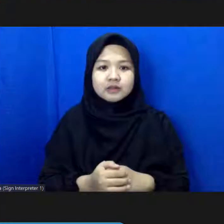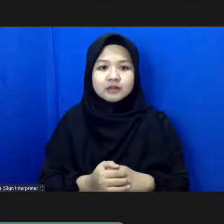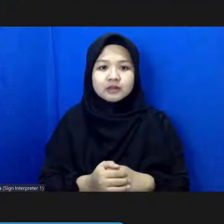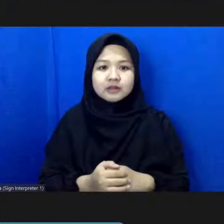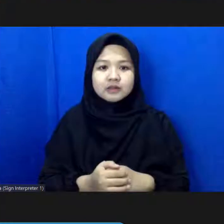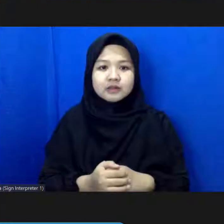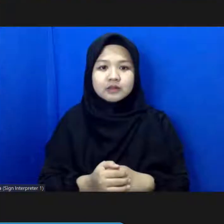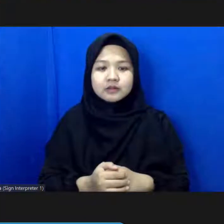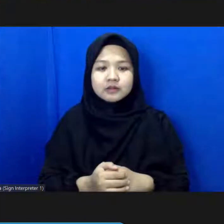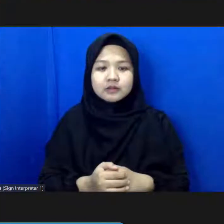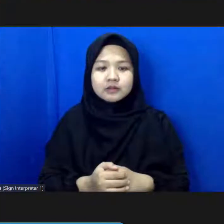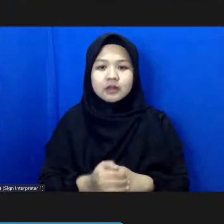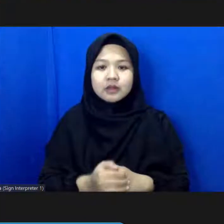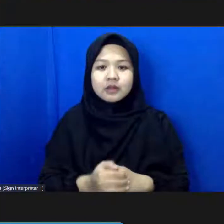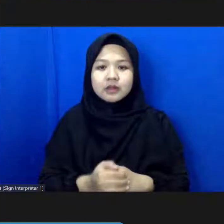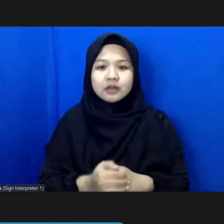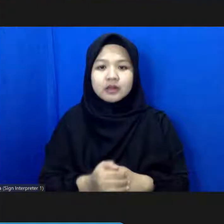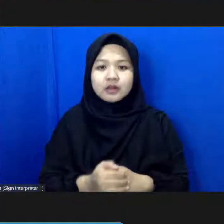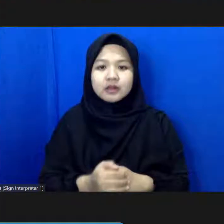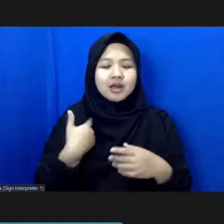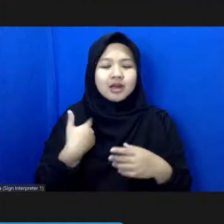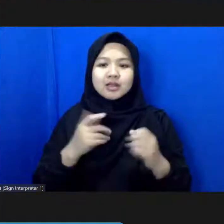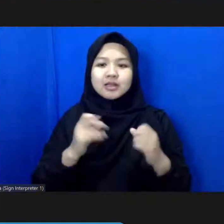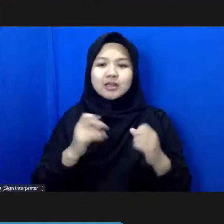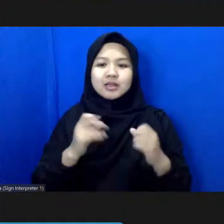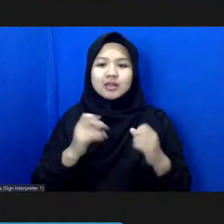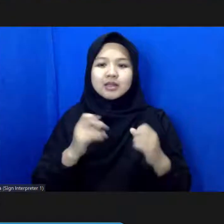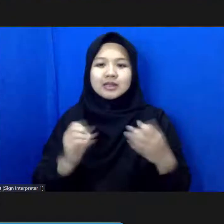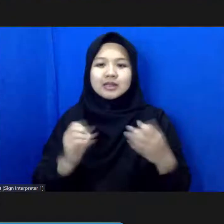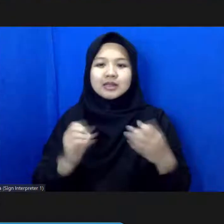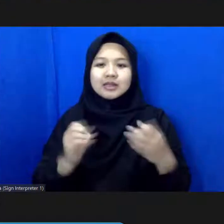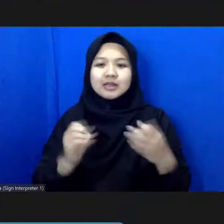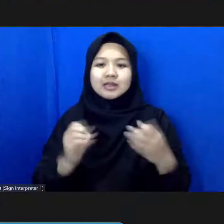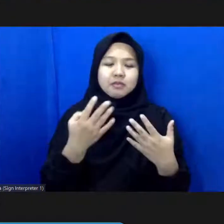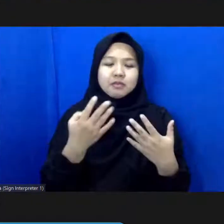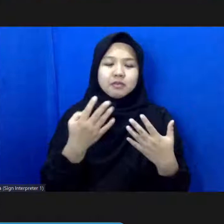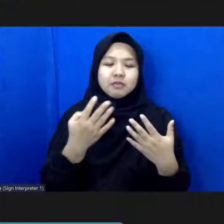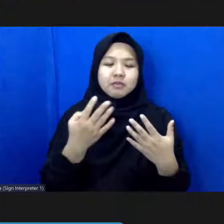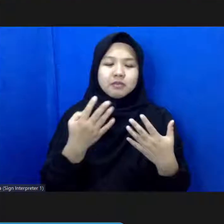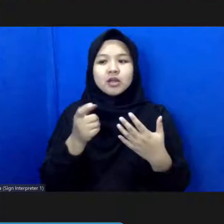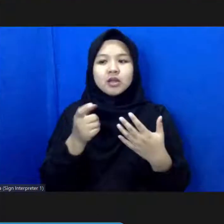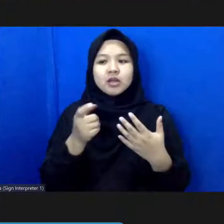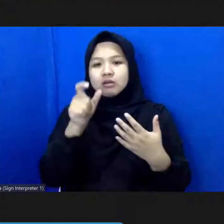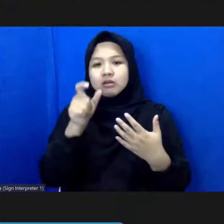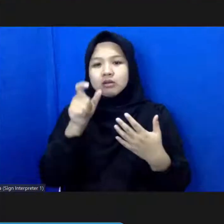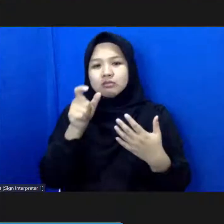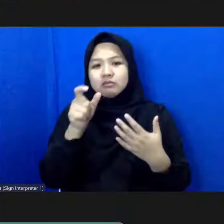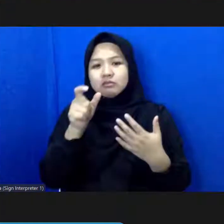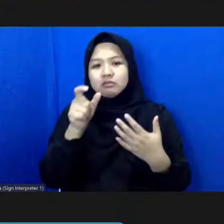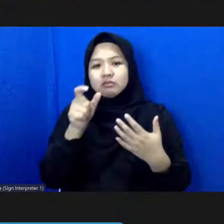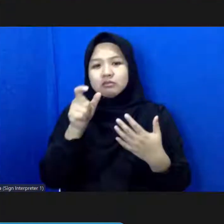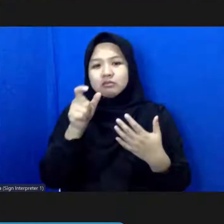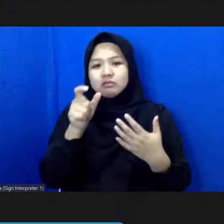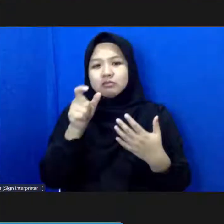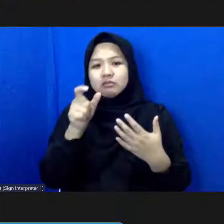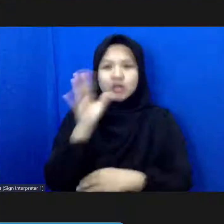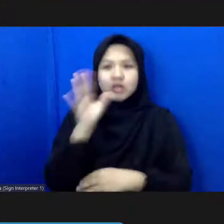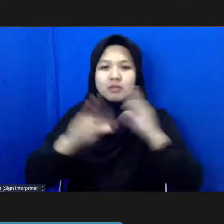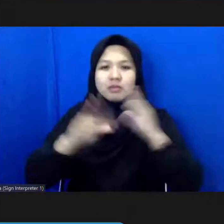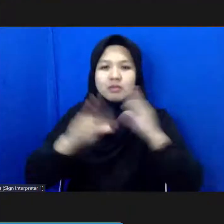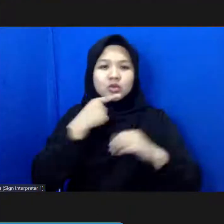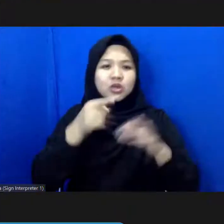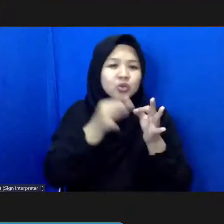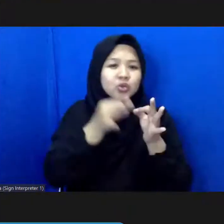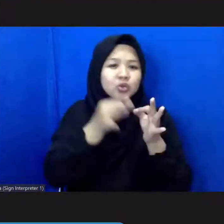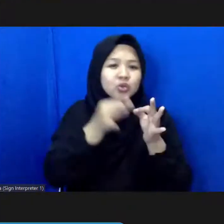If you had any reaction to any of some of the points I think other panelists were raising about the solutions and